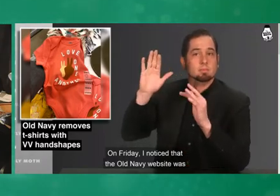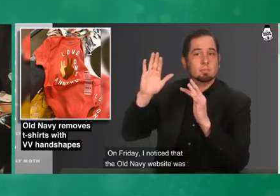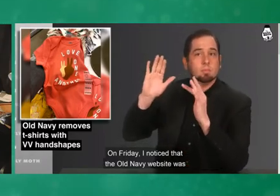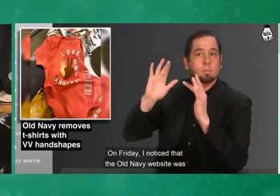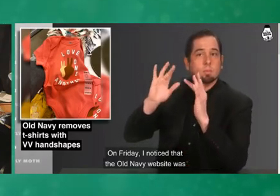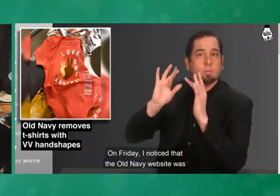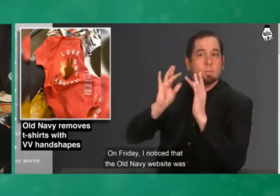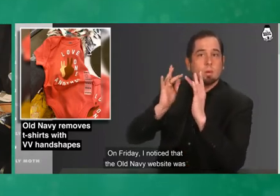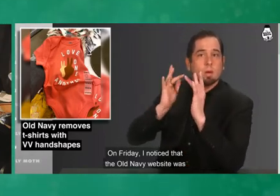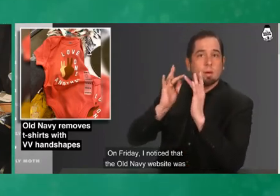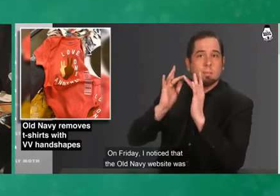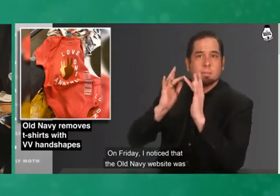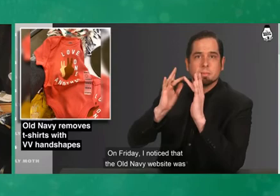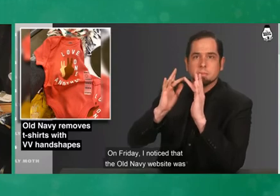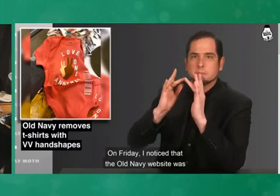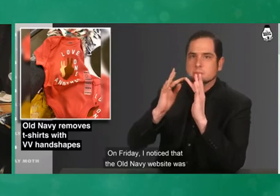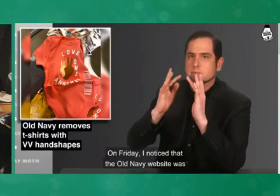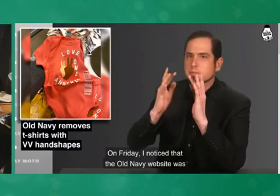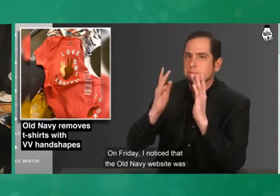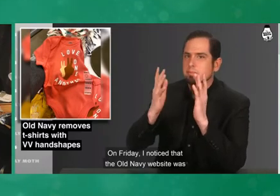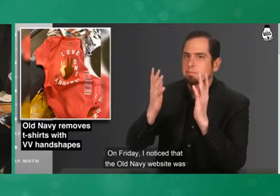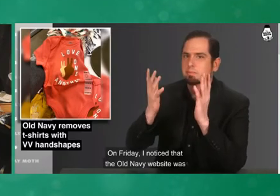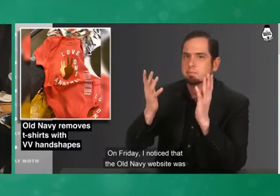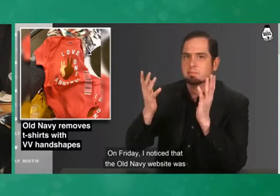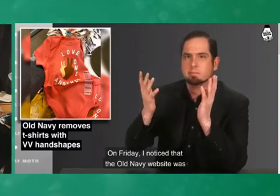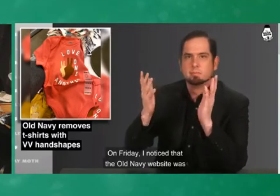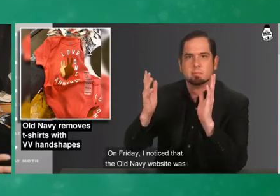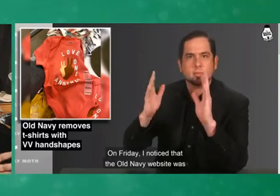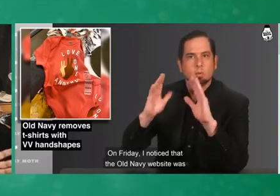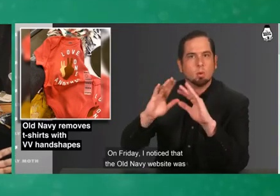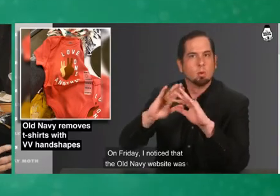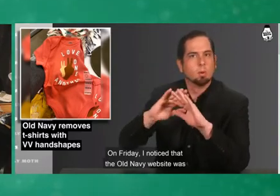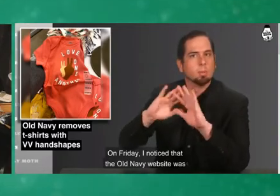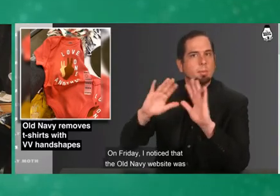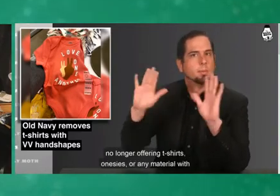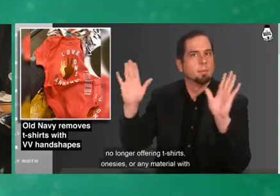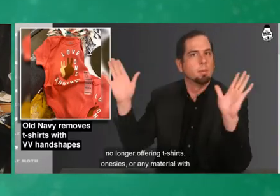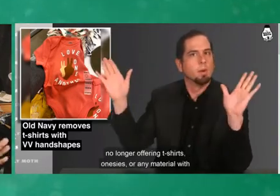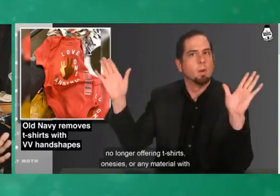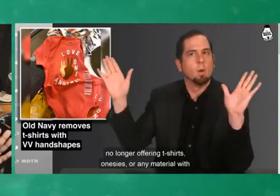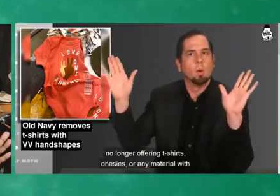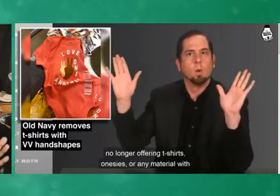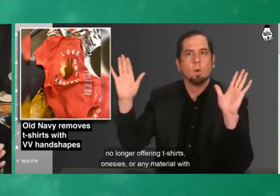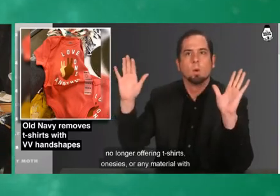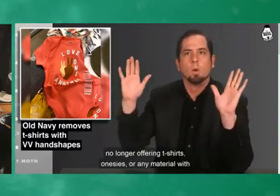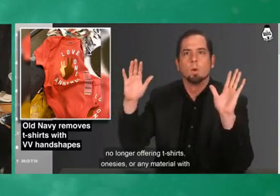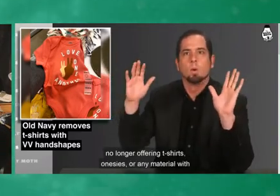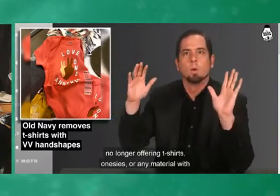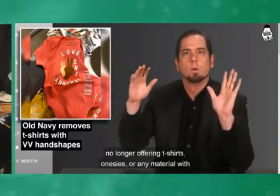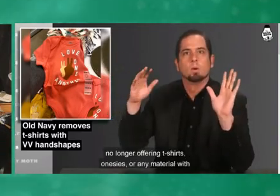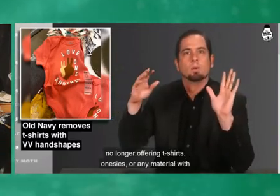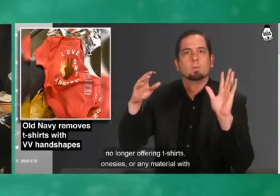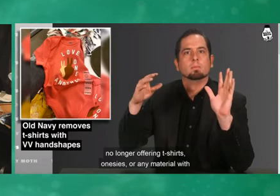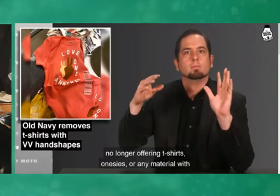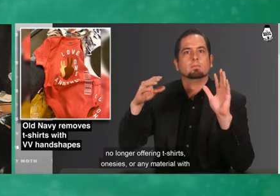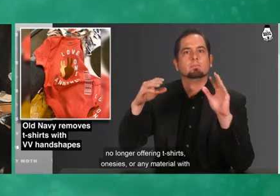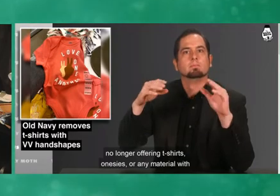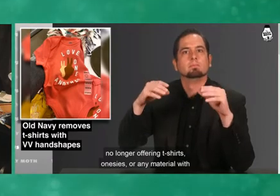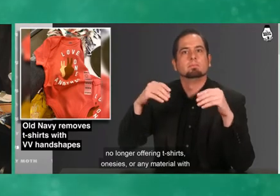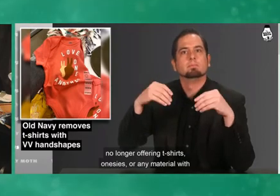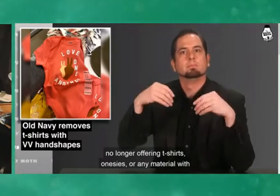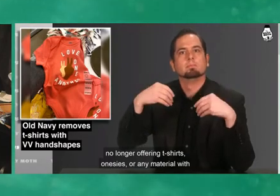Store. They had on the internet, you know, basically nothing, dude. There was nothing